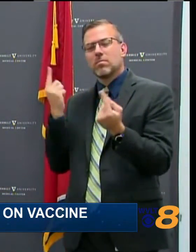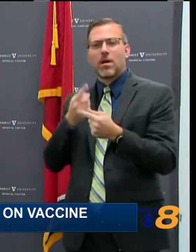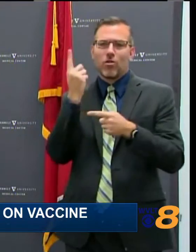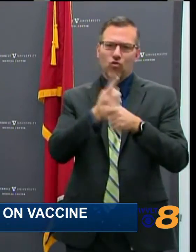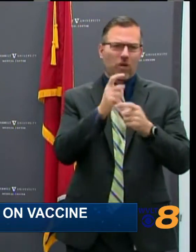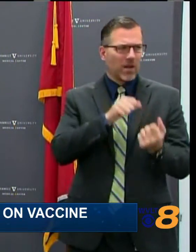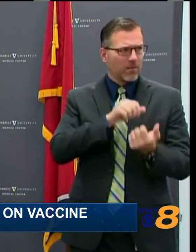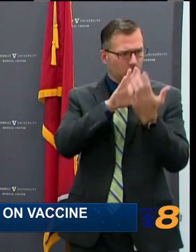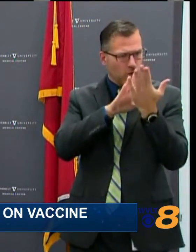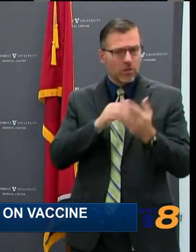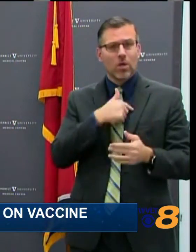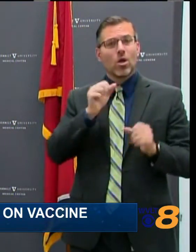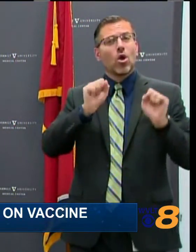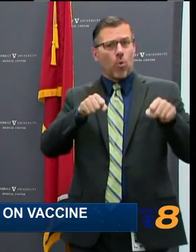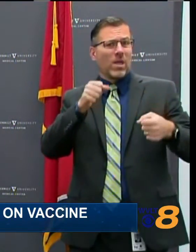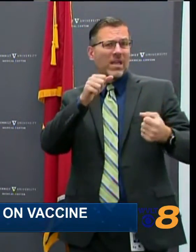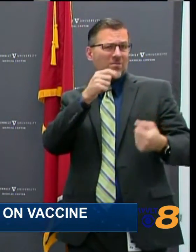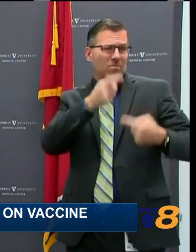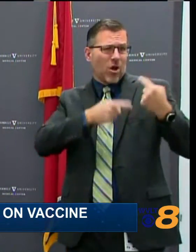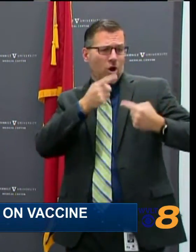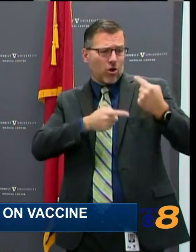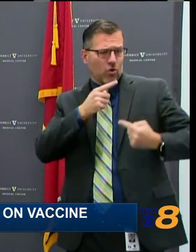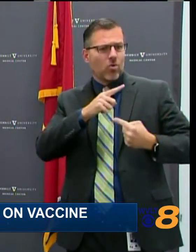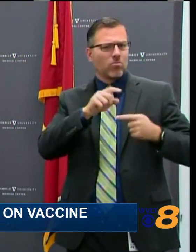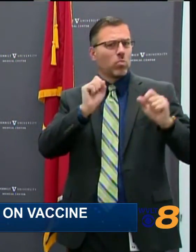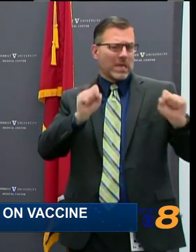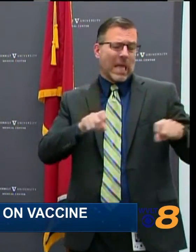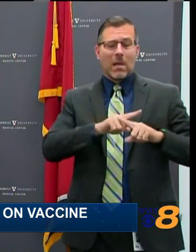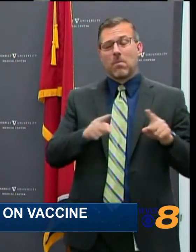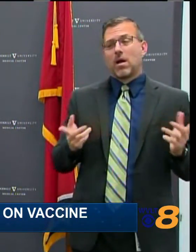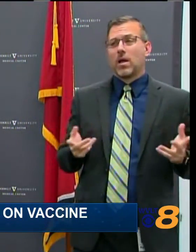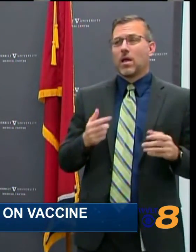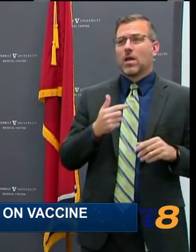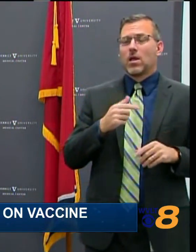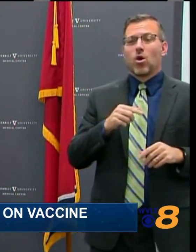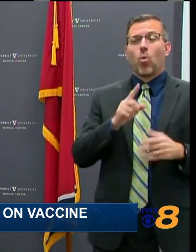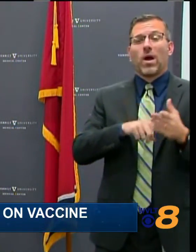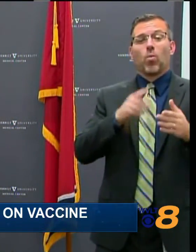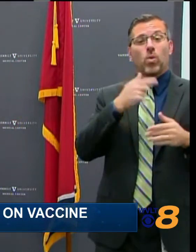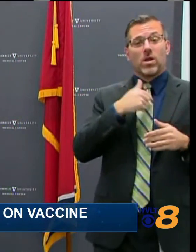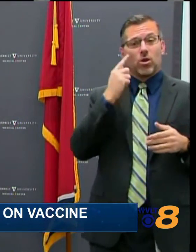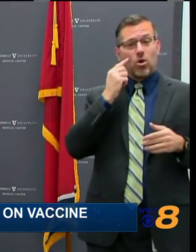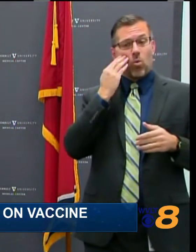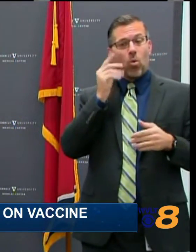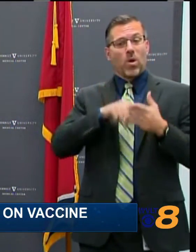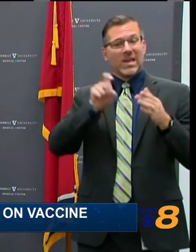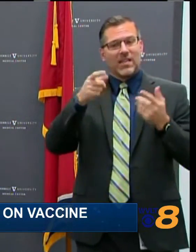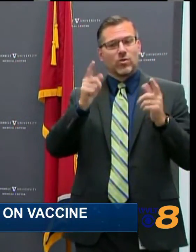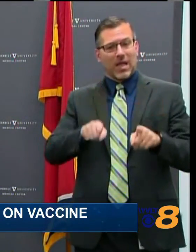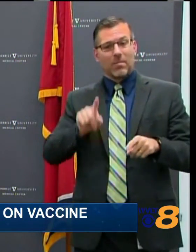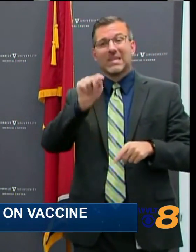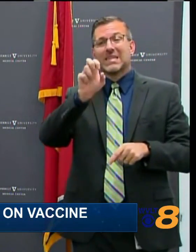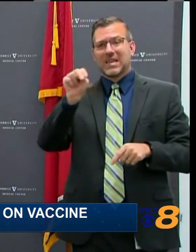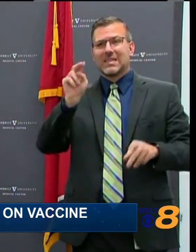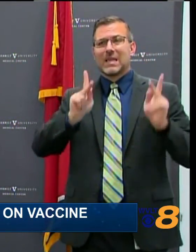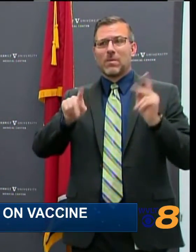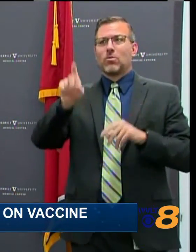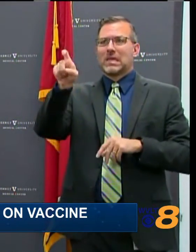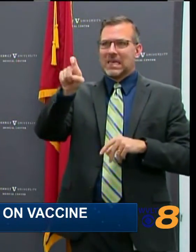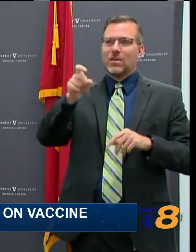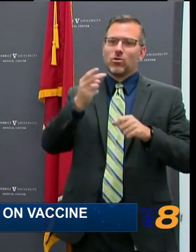tactic. We can argue about tactics, but we can't argue about what needs to be done. And by the way, Tennesseans need to wear a mask.